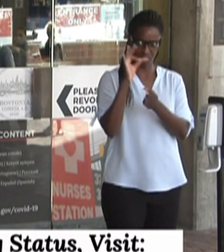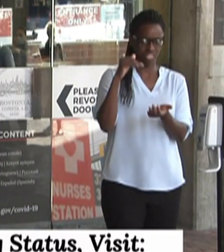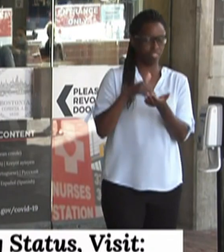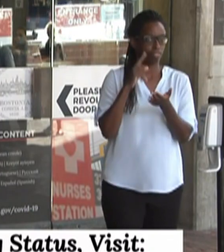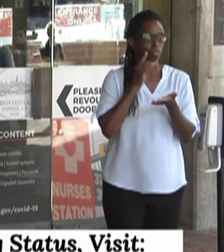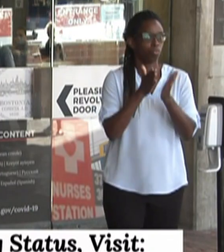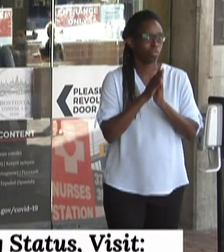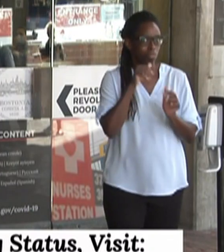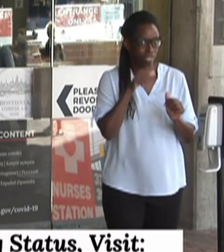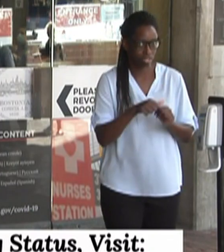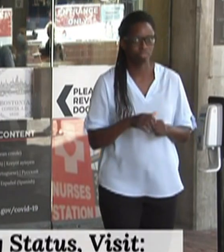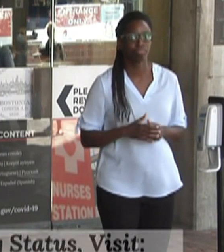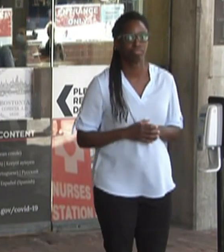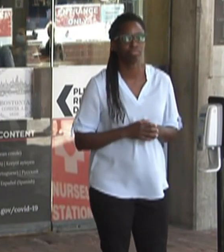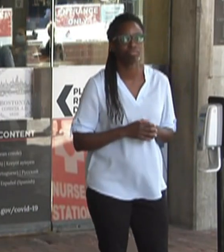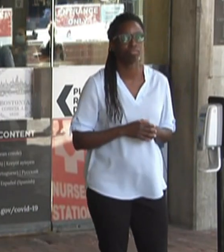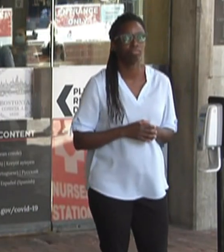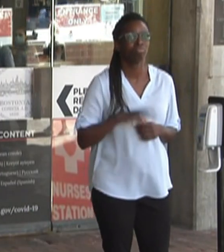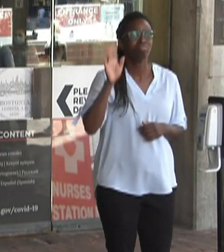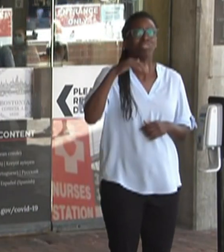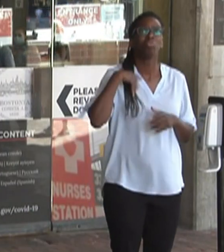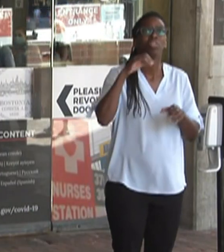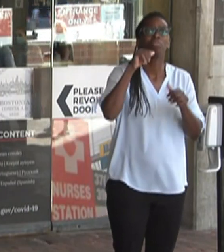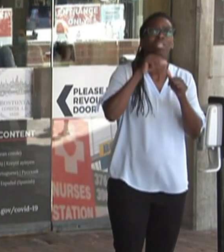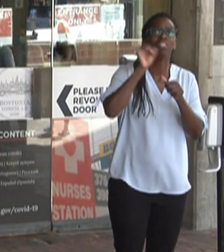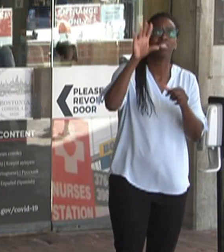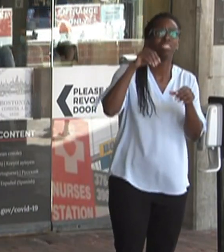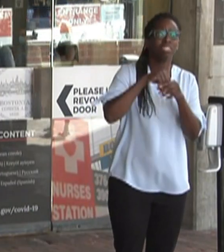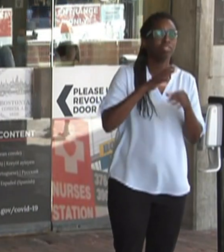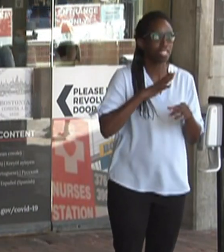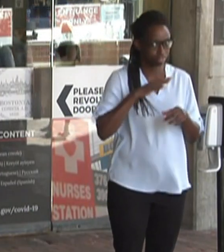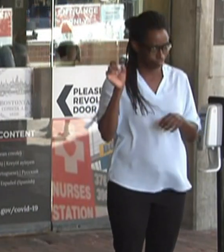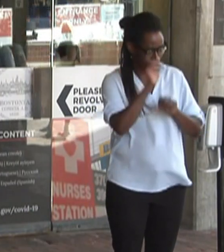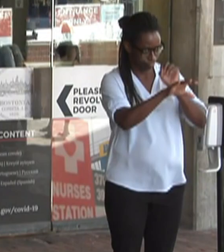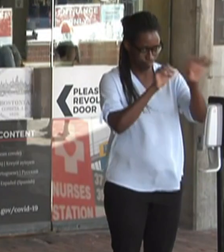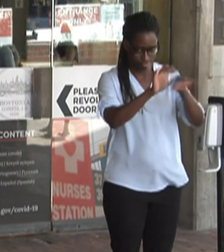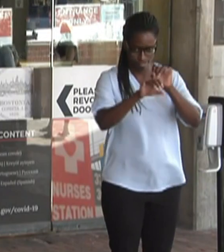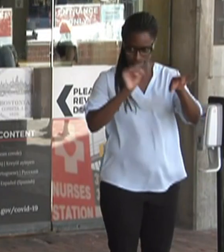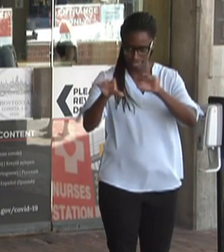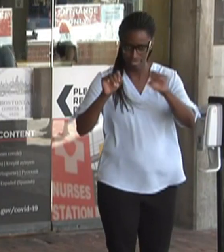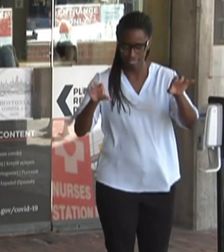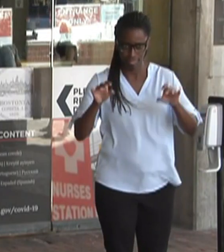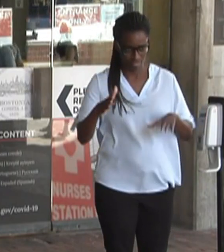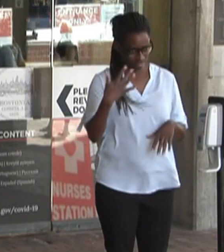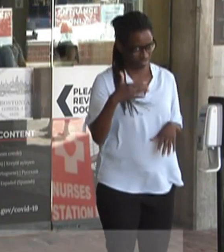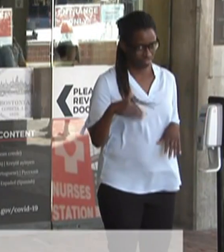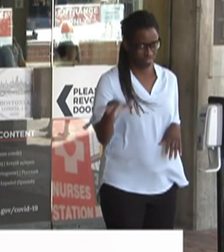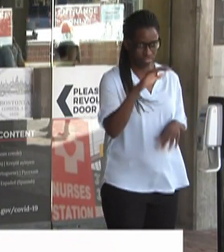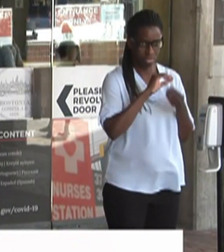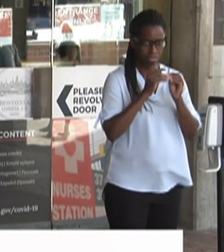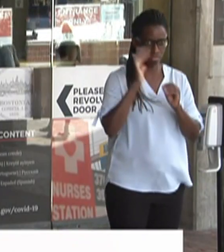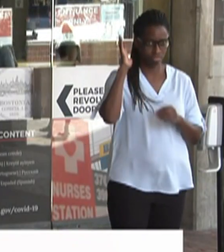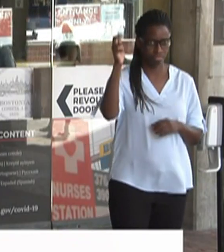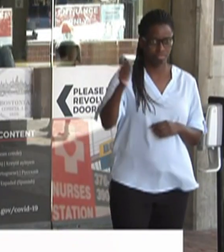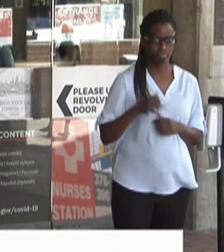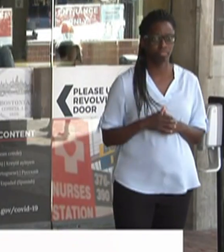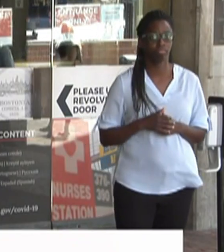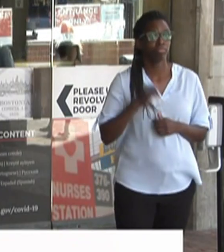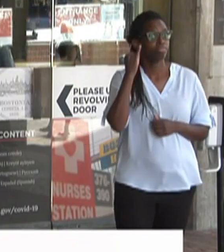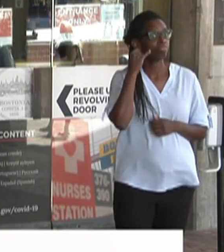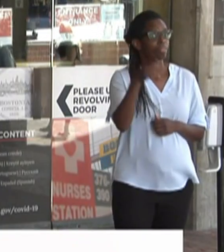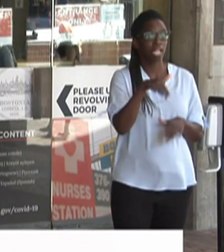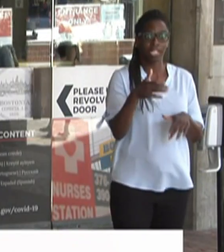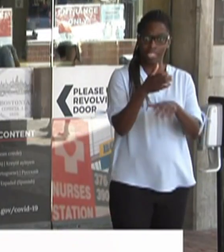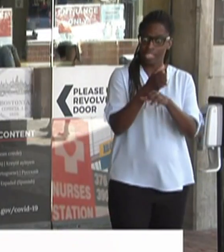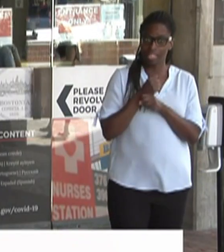90,000. I encourage anyone who has a mail-in ballot to complete it and return it as soon as possible. You can either mail it